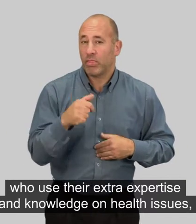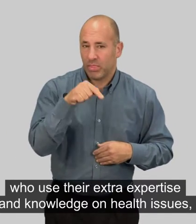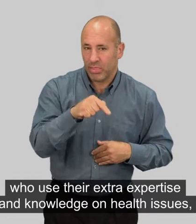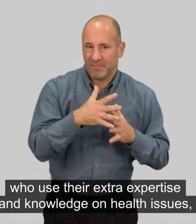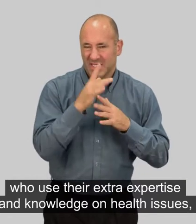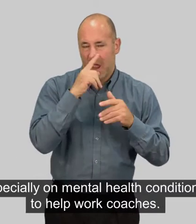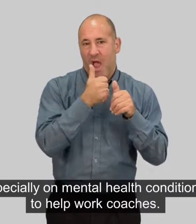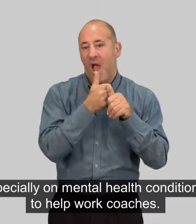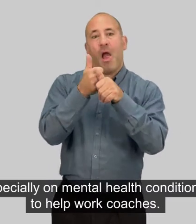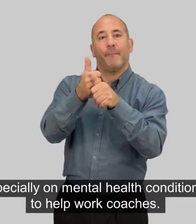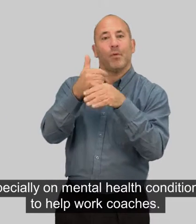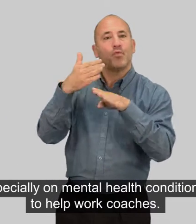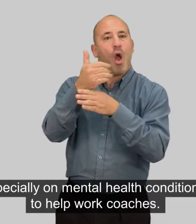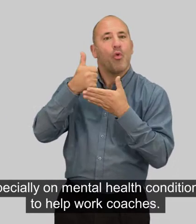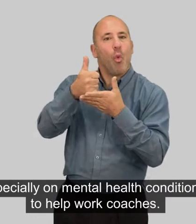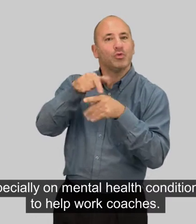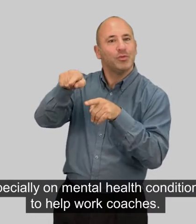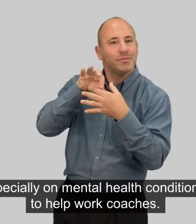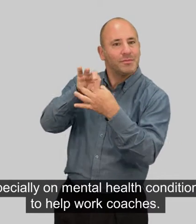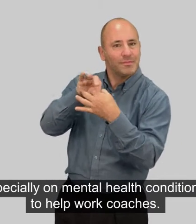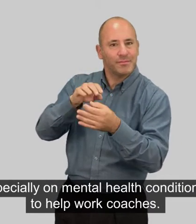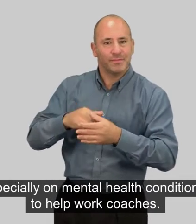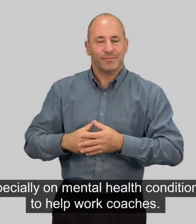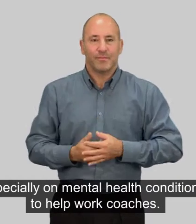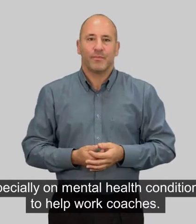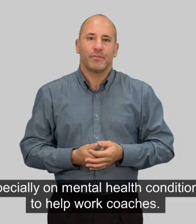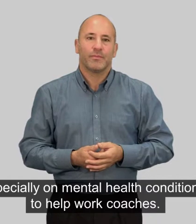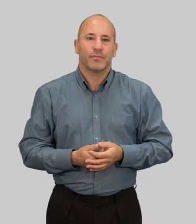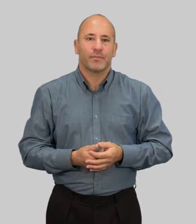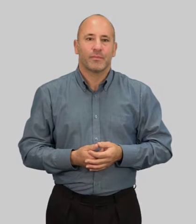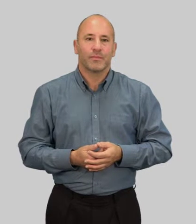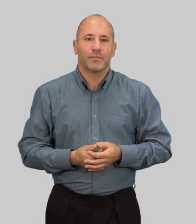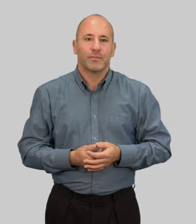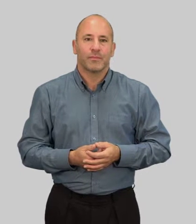issues, especially on mental health conditions, to help work coaches.